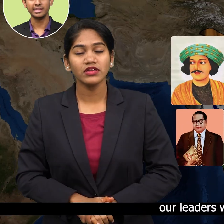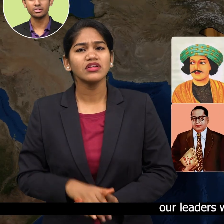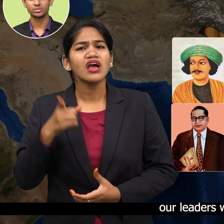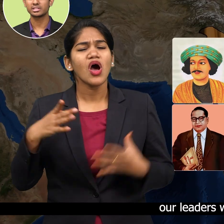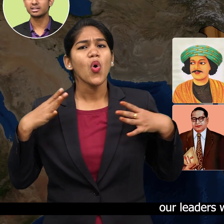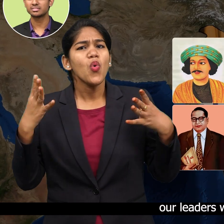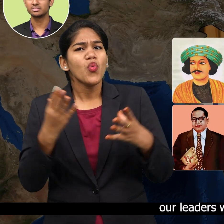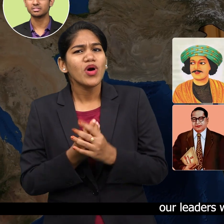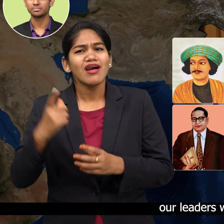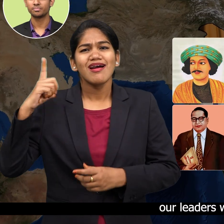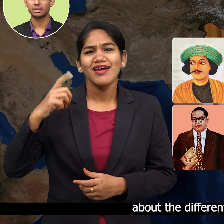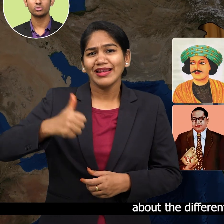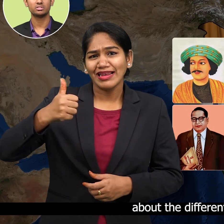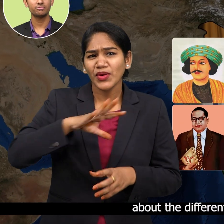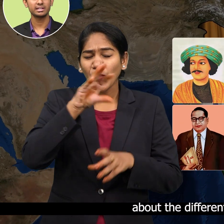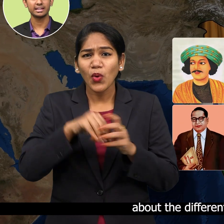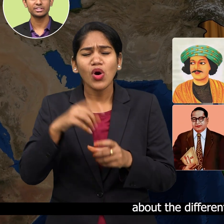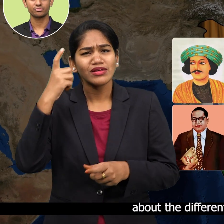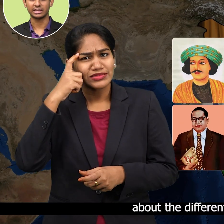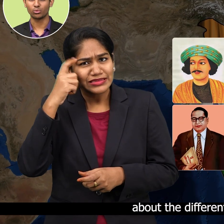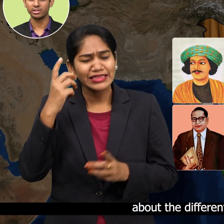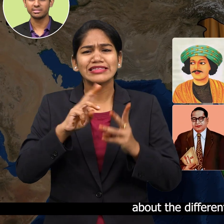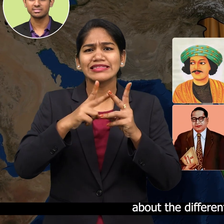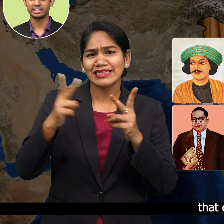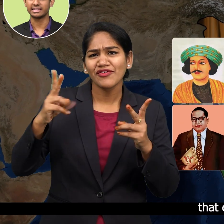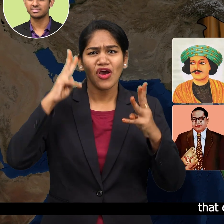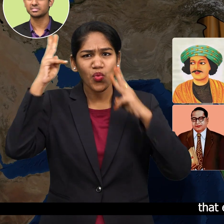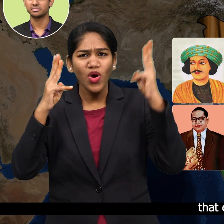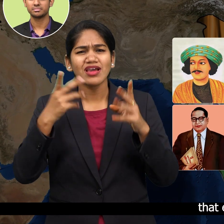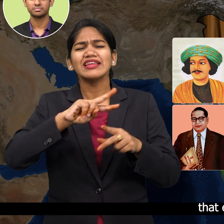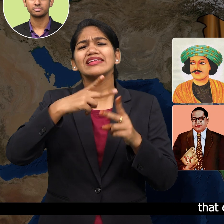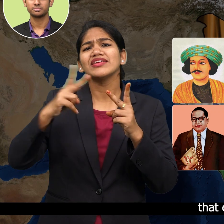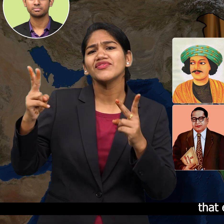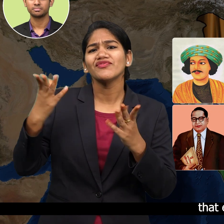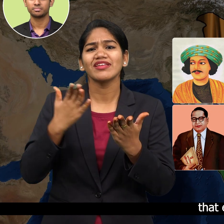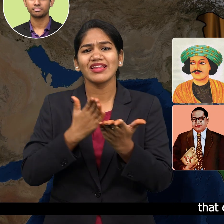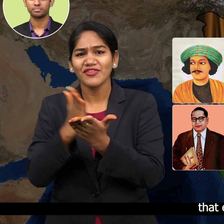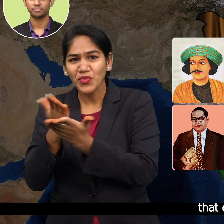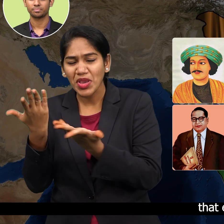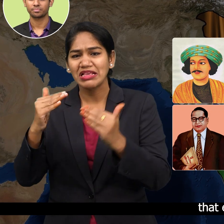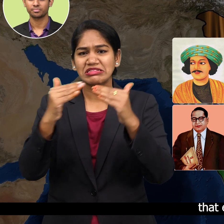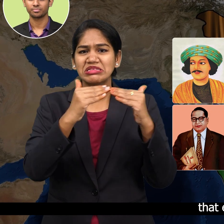our leaders were concerned about the different kinds of inequalities that existed.